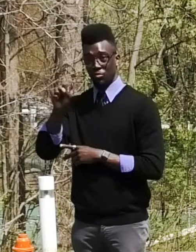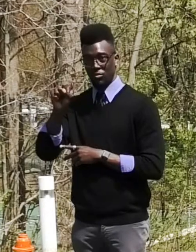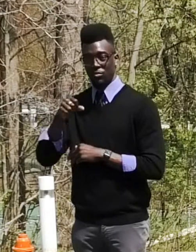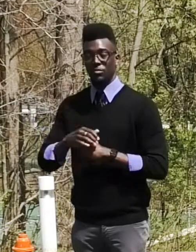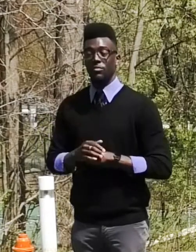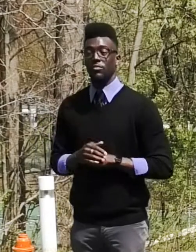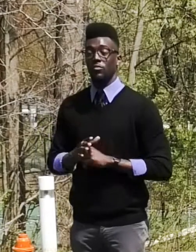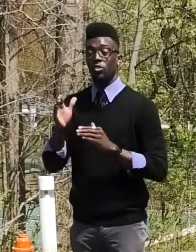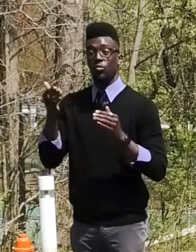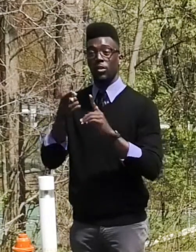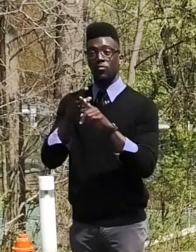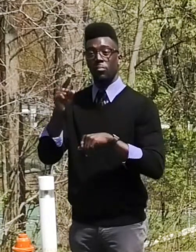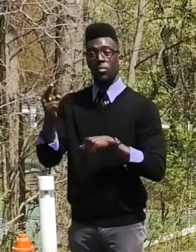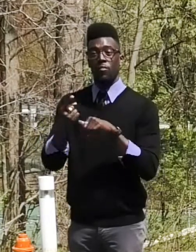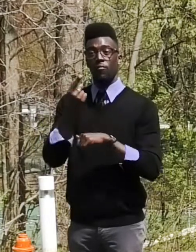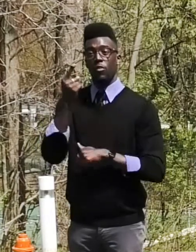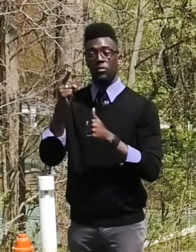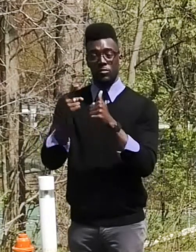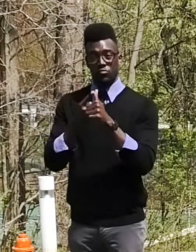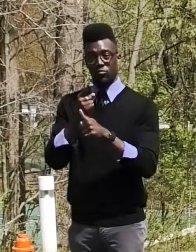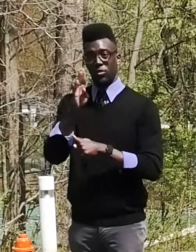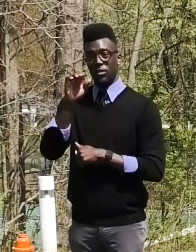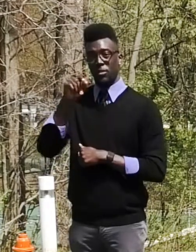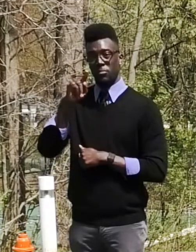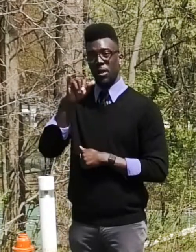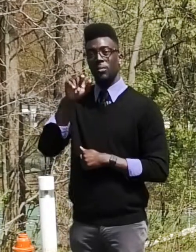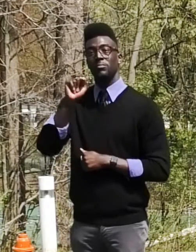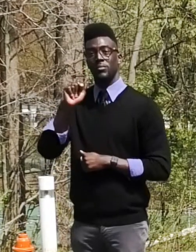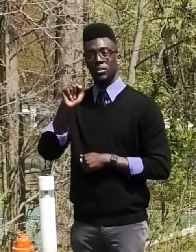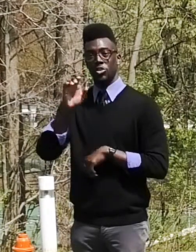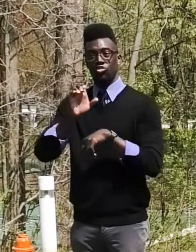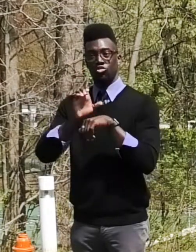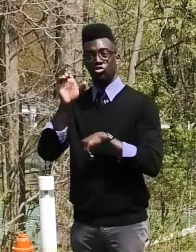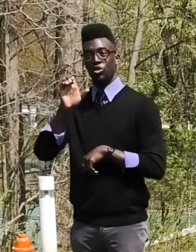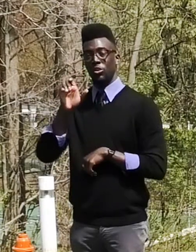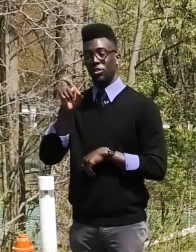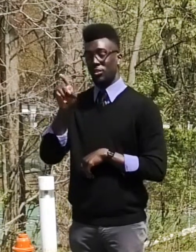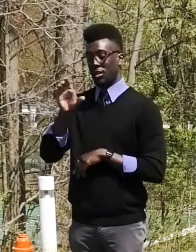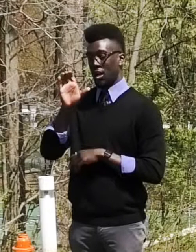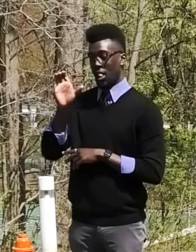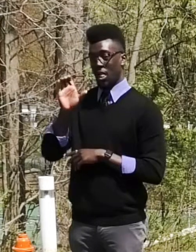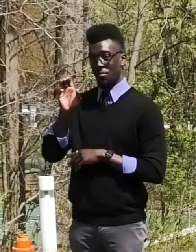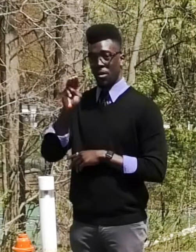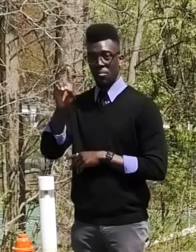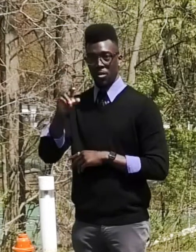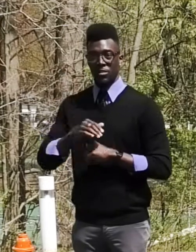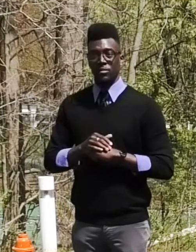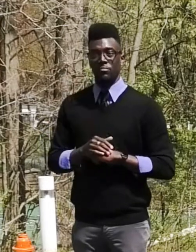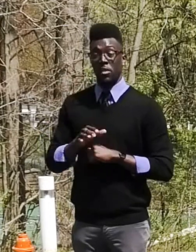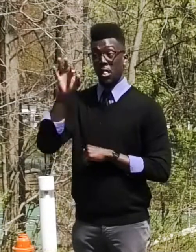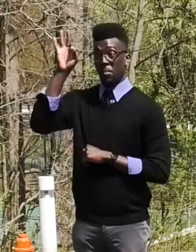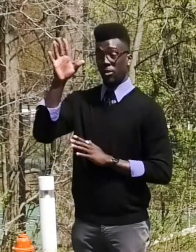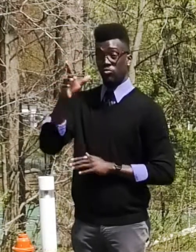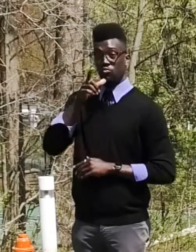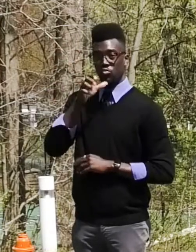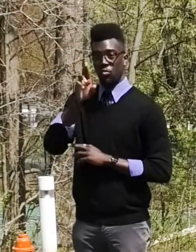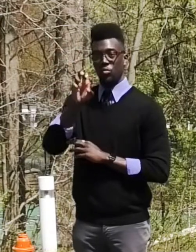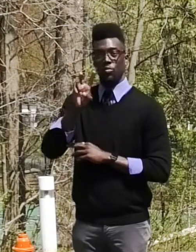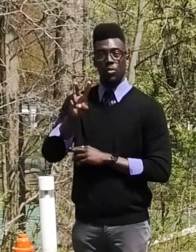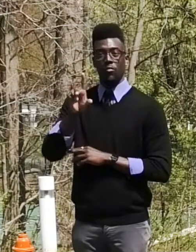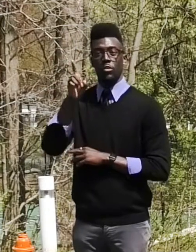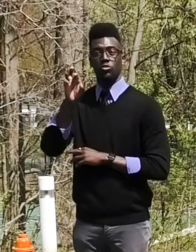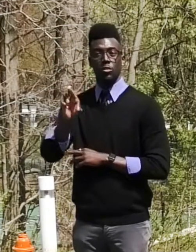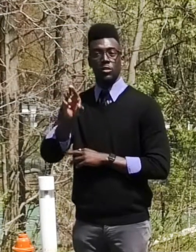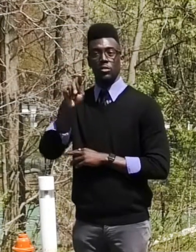First Baptist Church of Guilford in Columbia, Maryland, where the pastor is Reverend